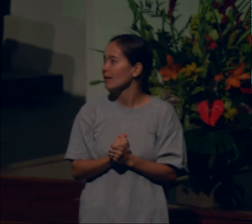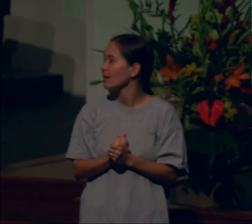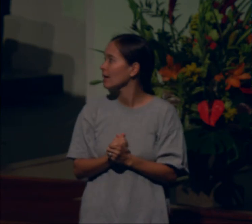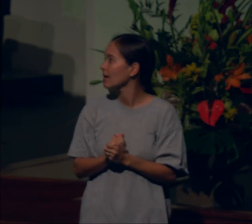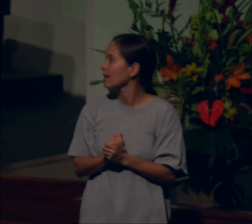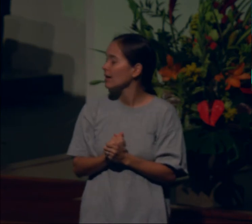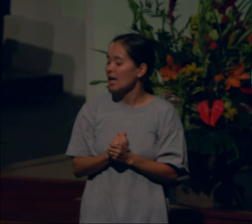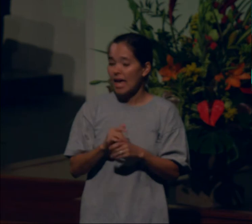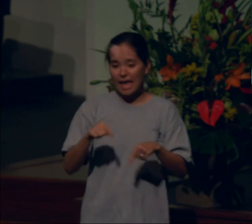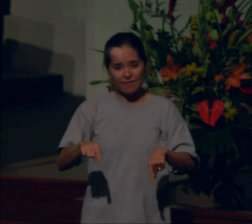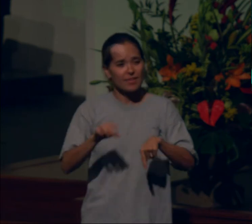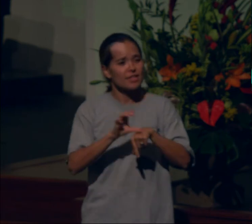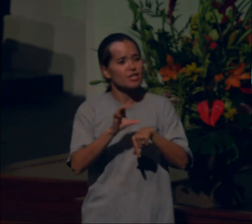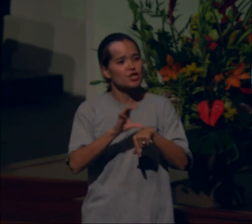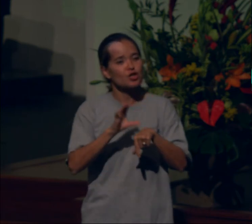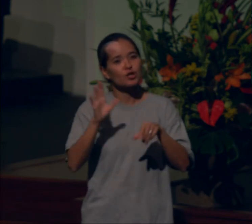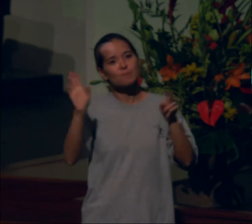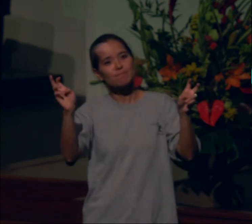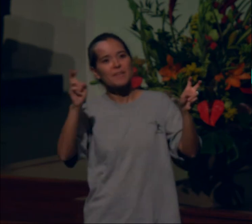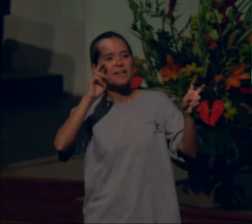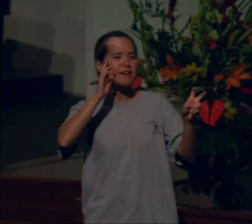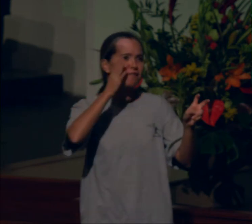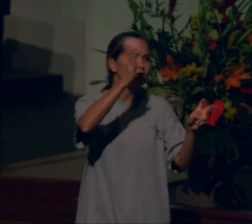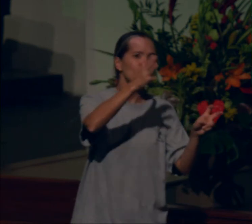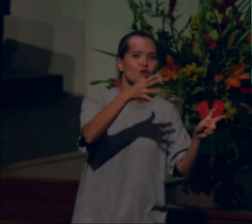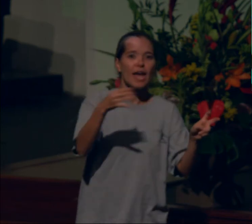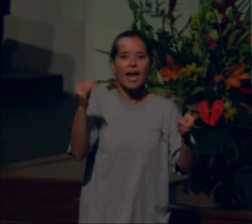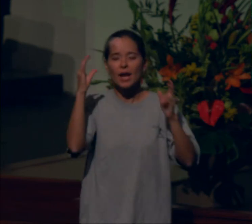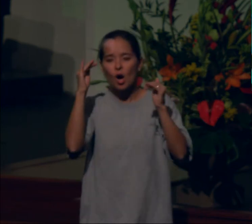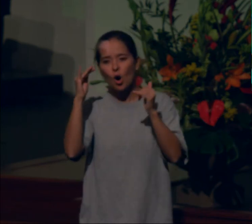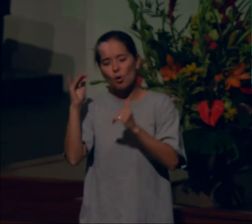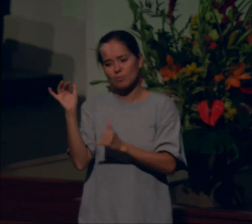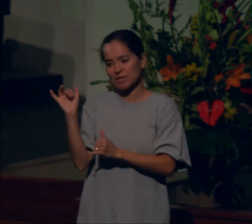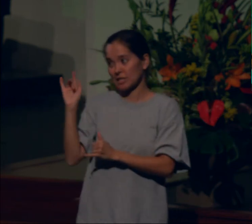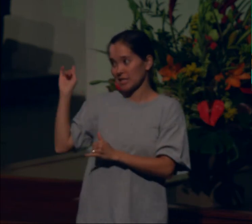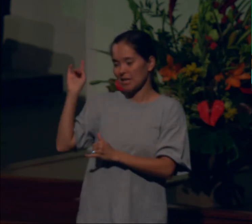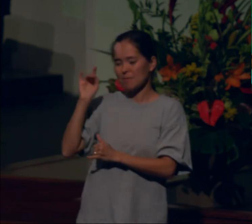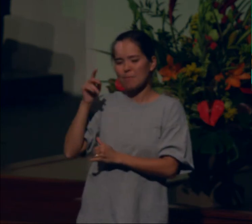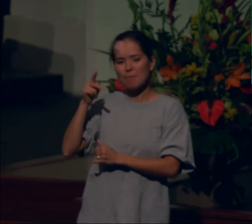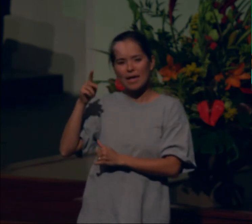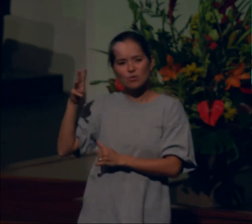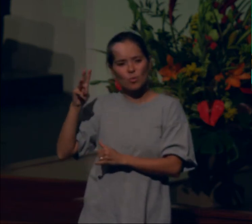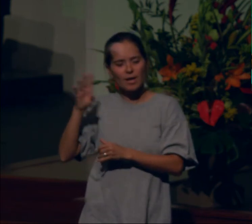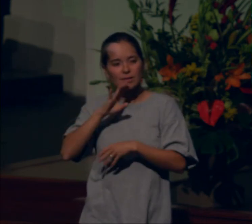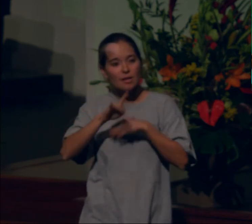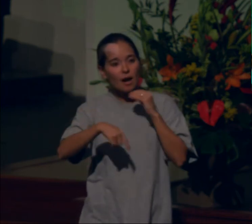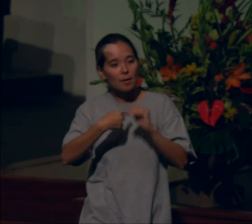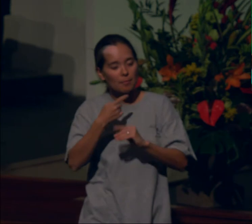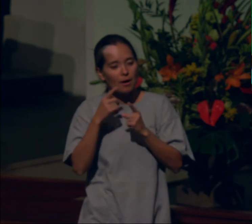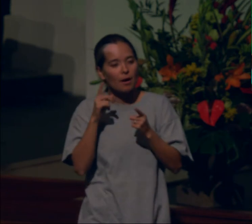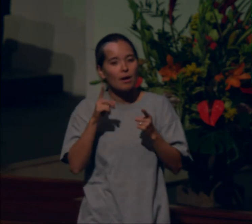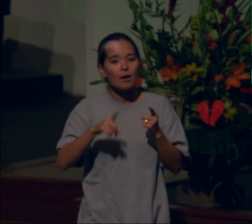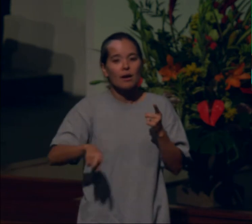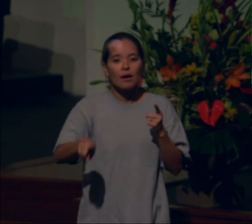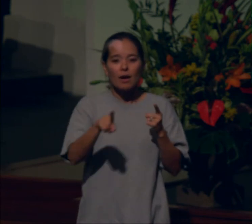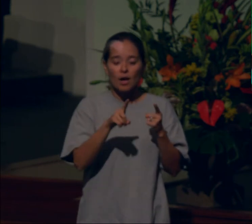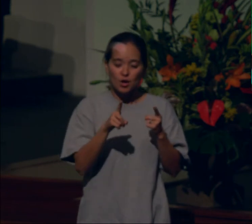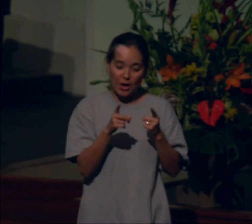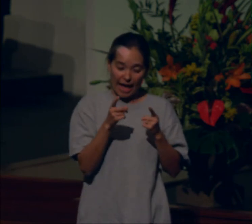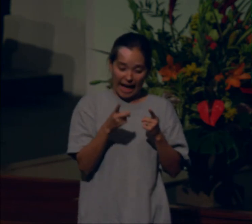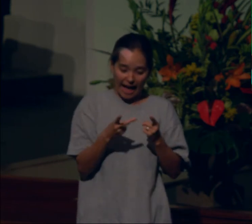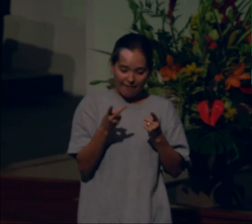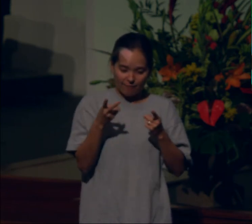Even this church at Future and Hope, as Pastor Wayne was just talking about, you're at halftime. You're halfway through Future and Hope. And